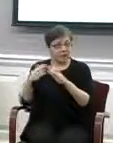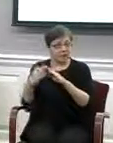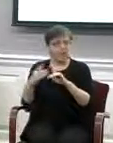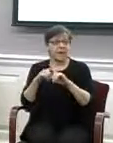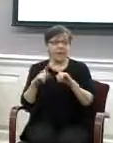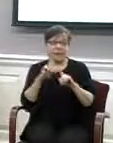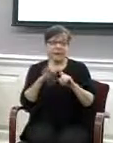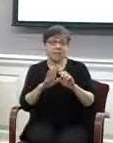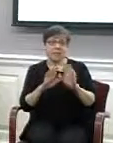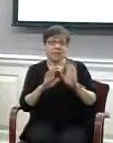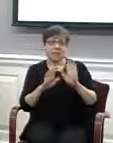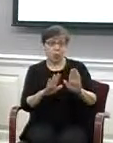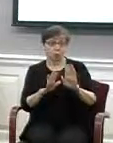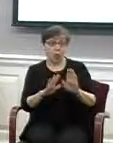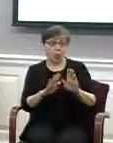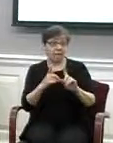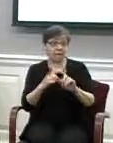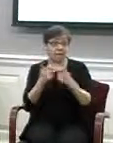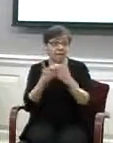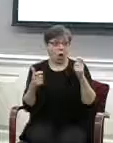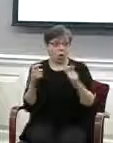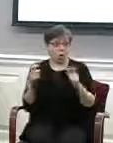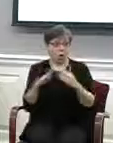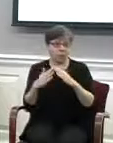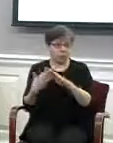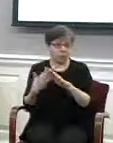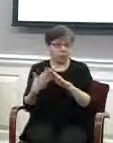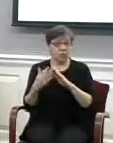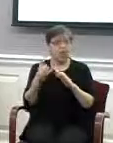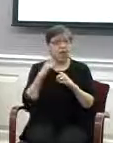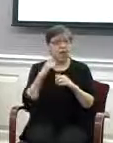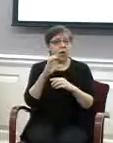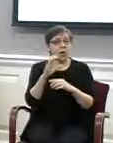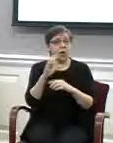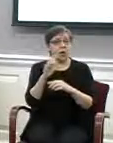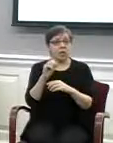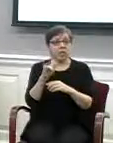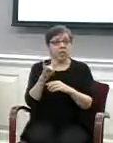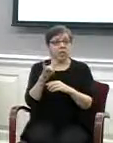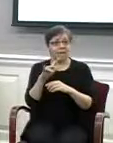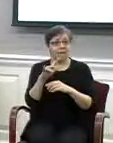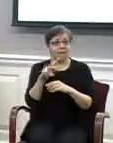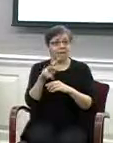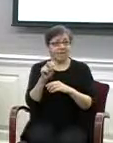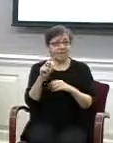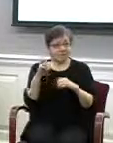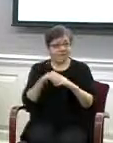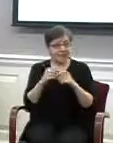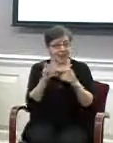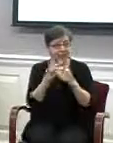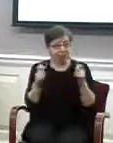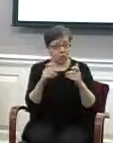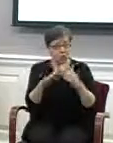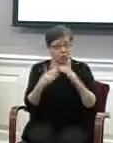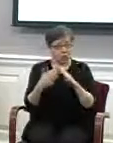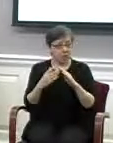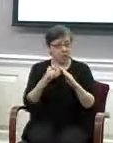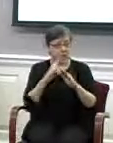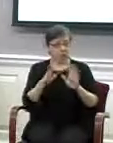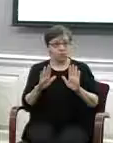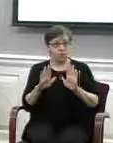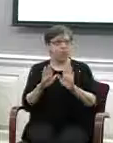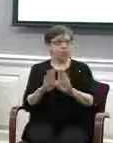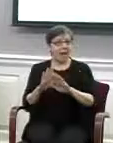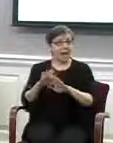pushback also from the larger community. So there are conservative forces within the larger community that also push back on